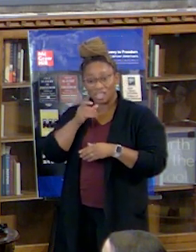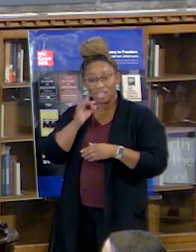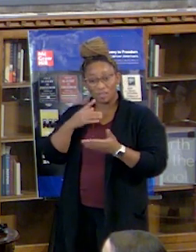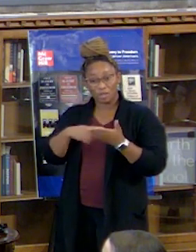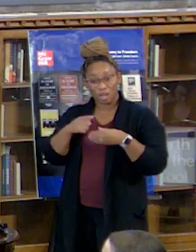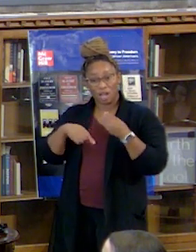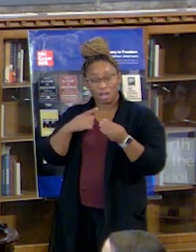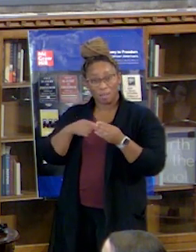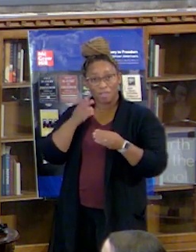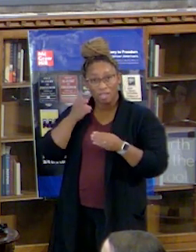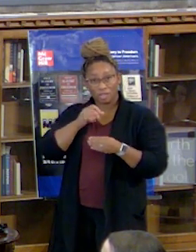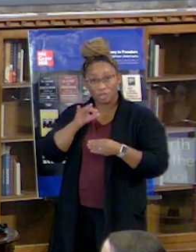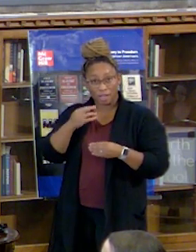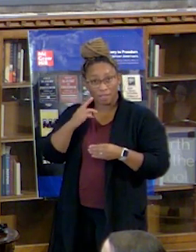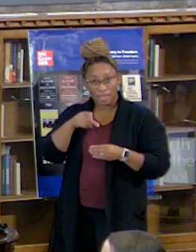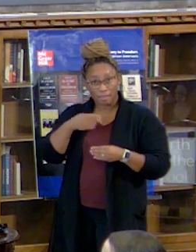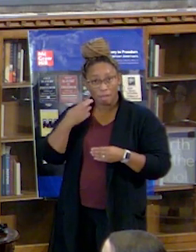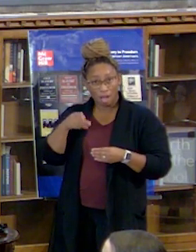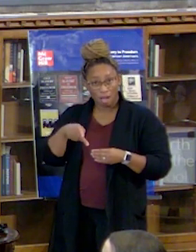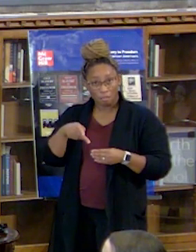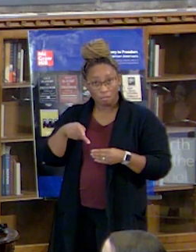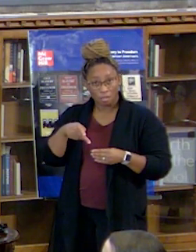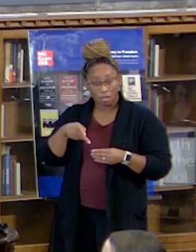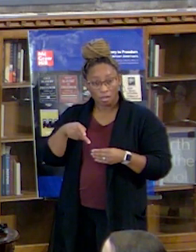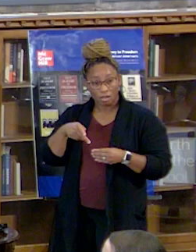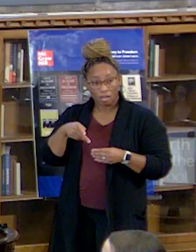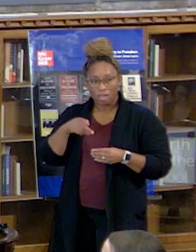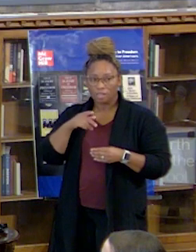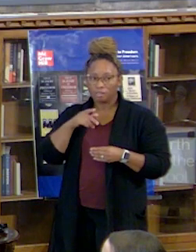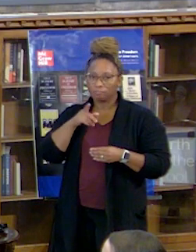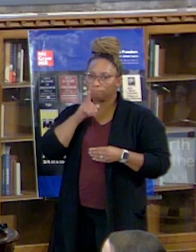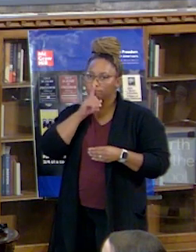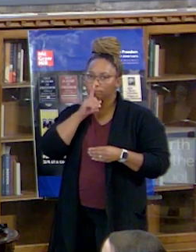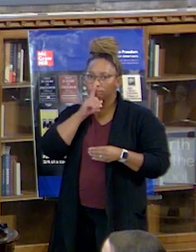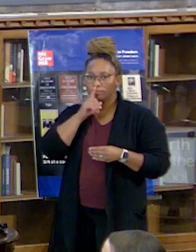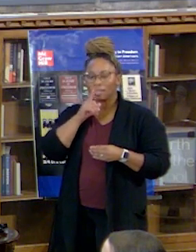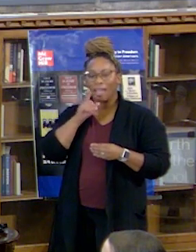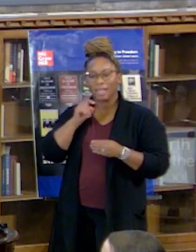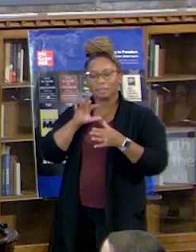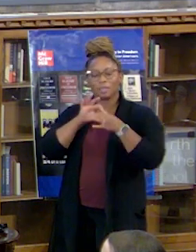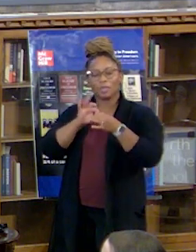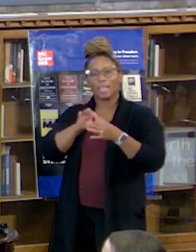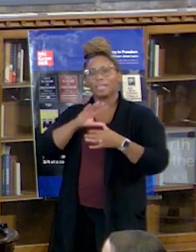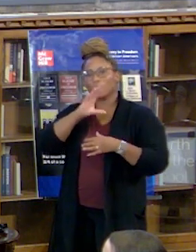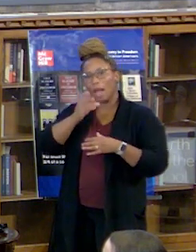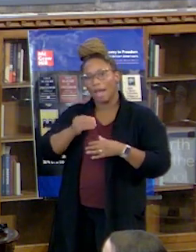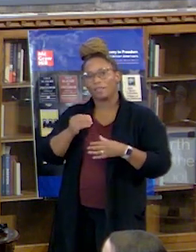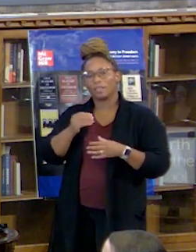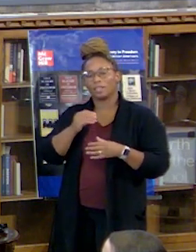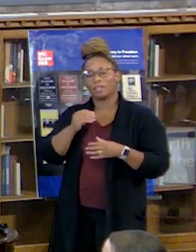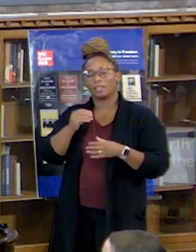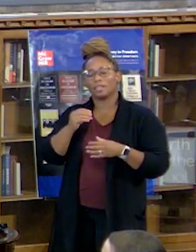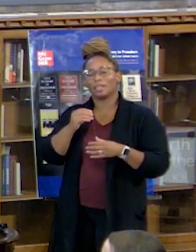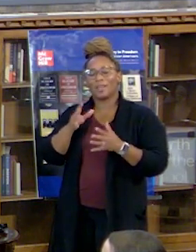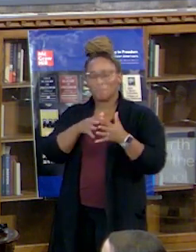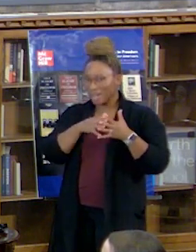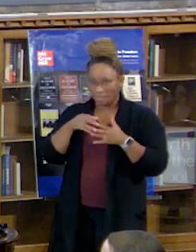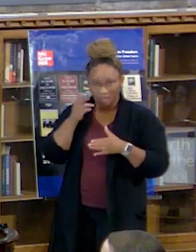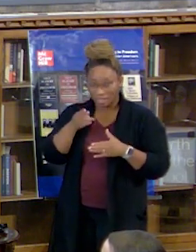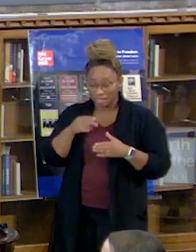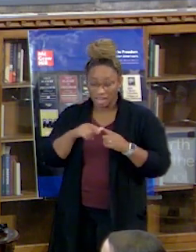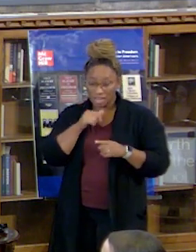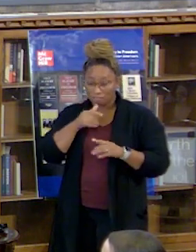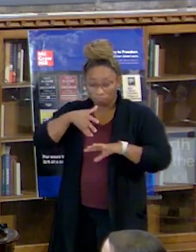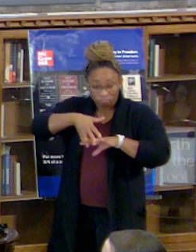talk about a history of Hip Hop class you don't do so outside of the conversation of African-American history and if you don't have a grounding in